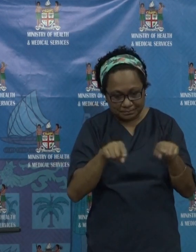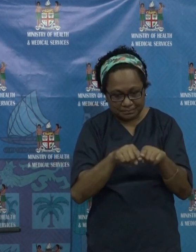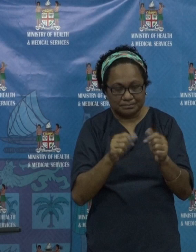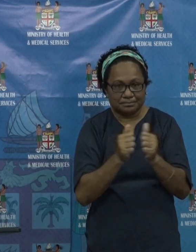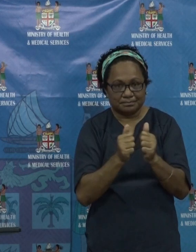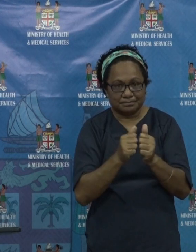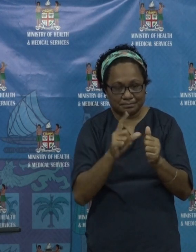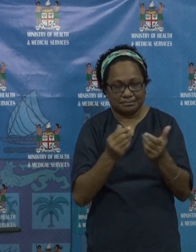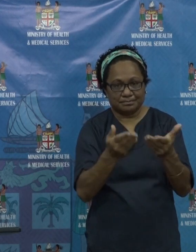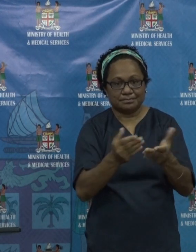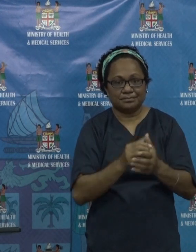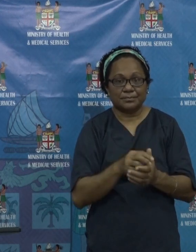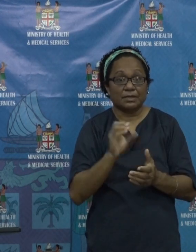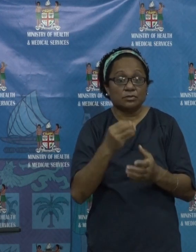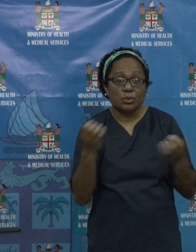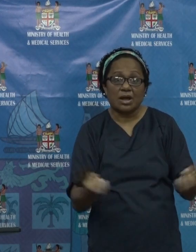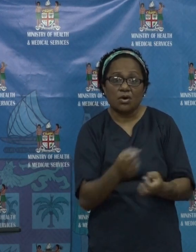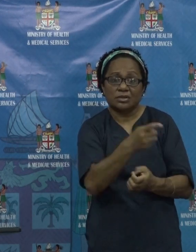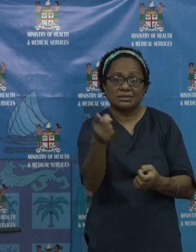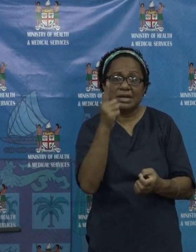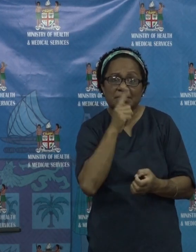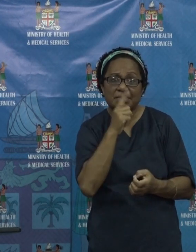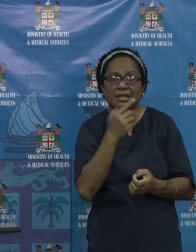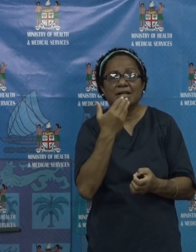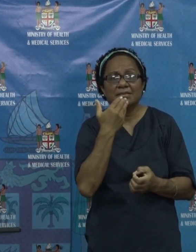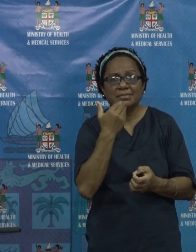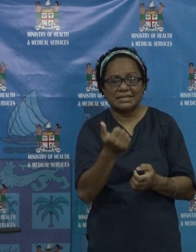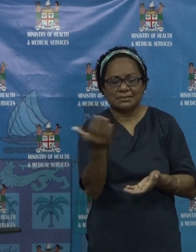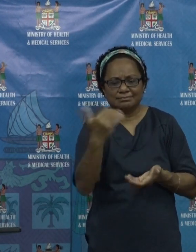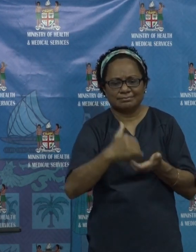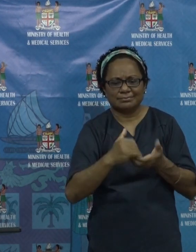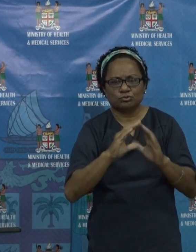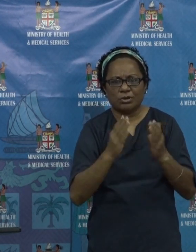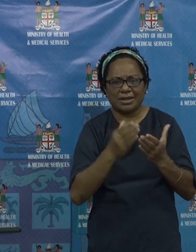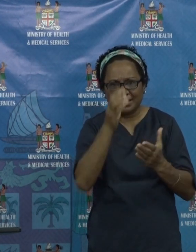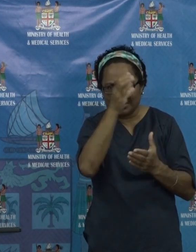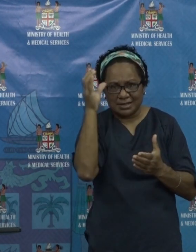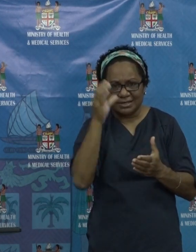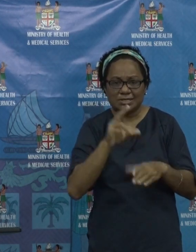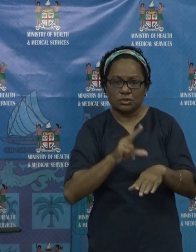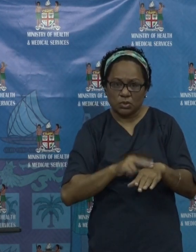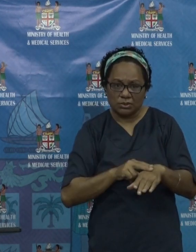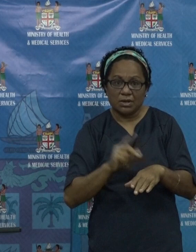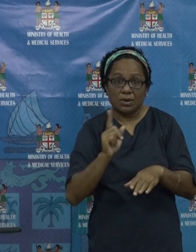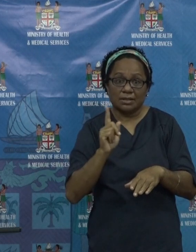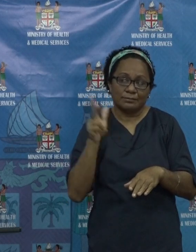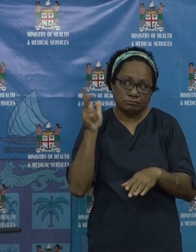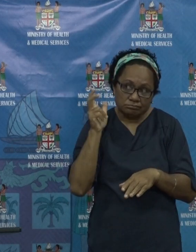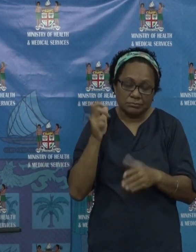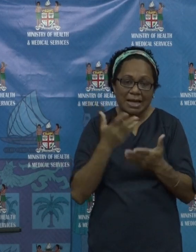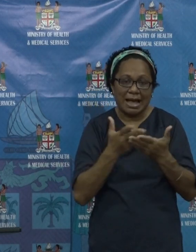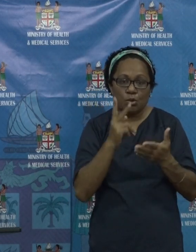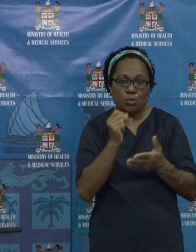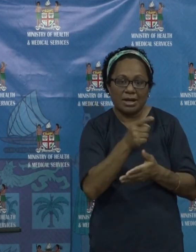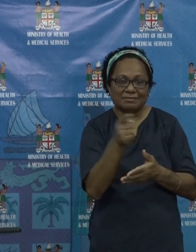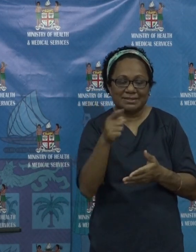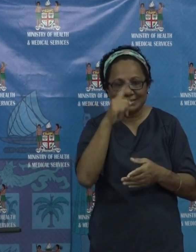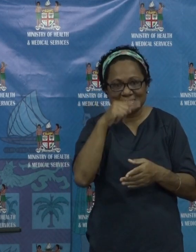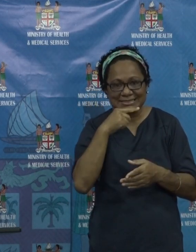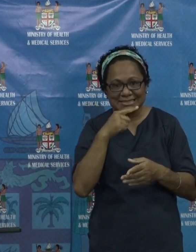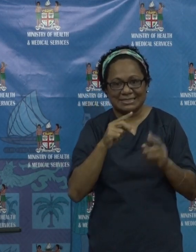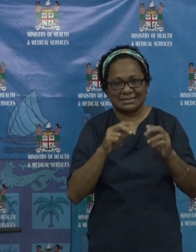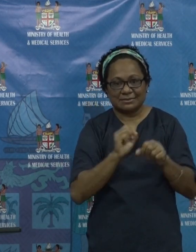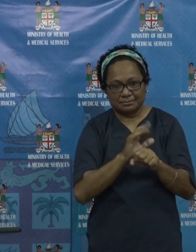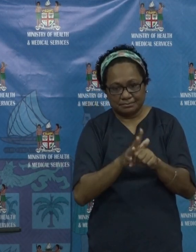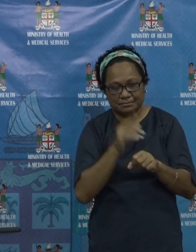of the public to continue to engage with our healthcare officials and get their advice for your care. We've